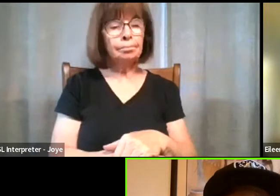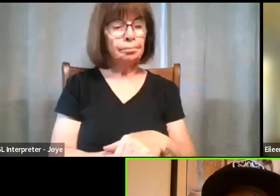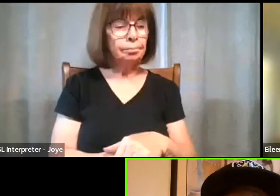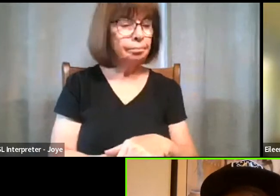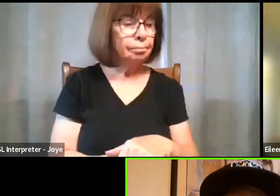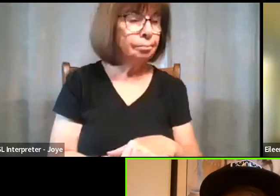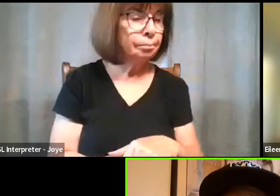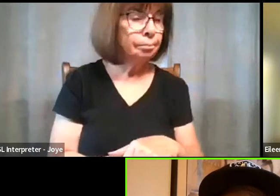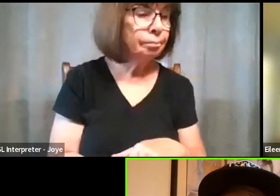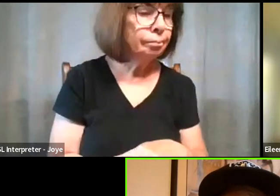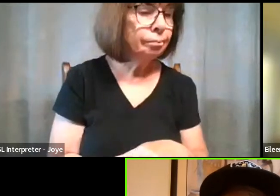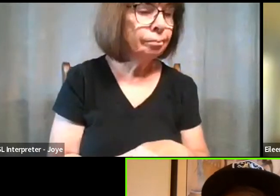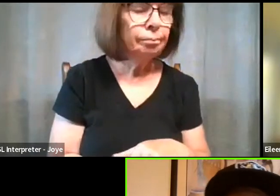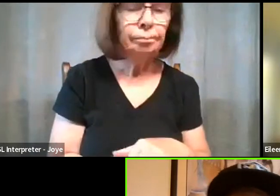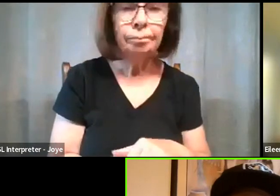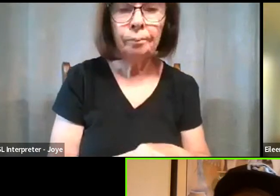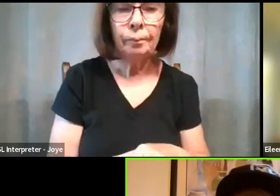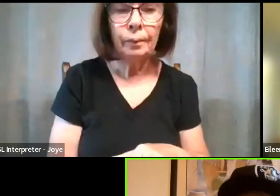are there